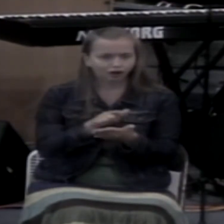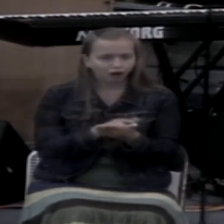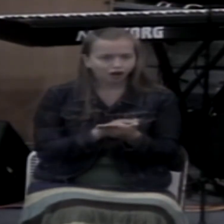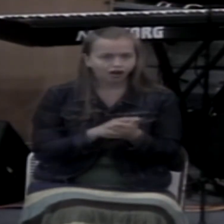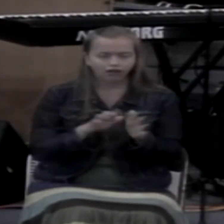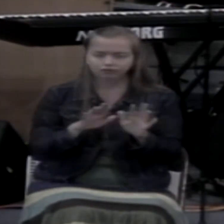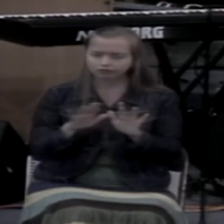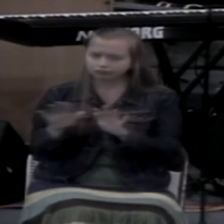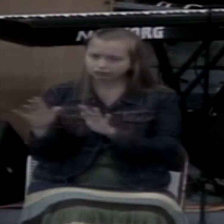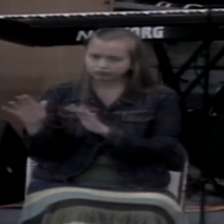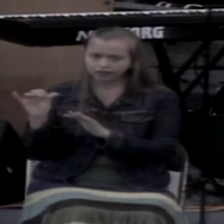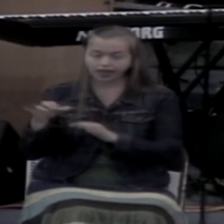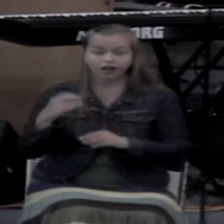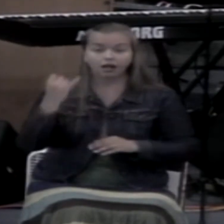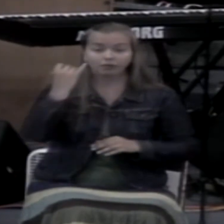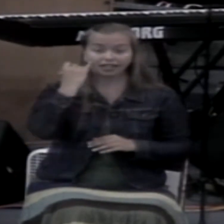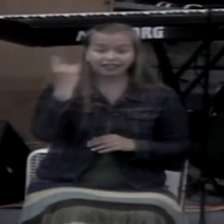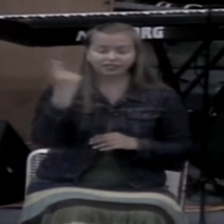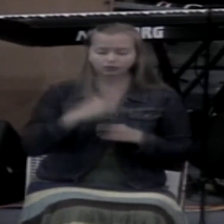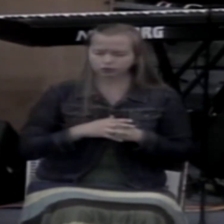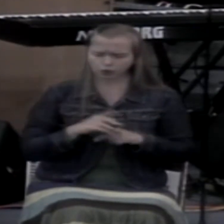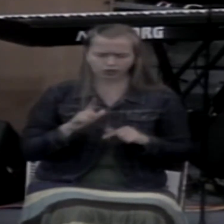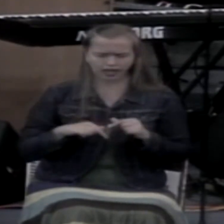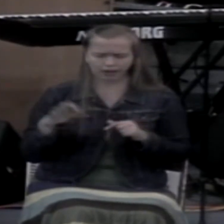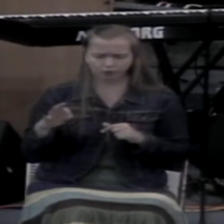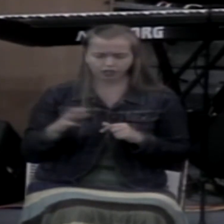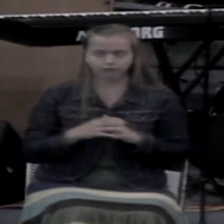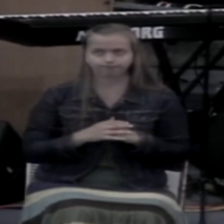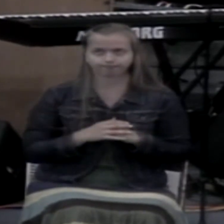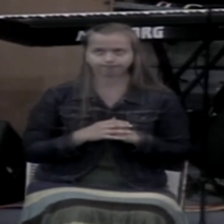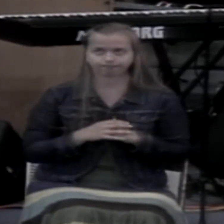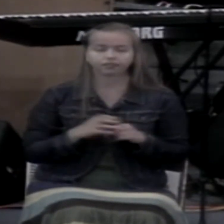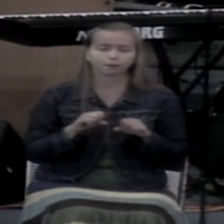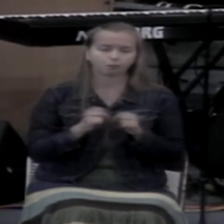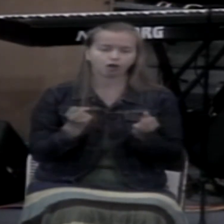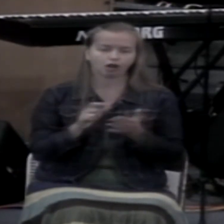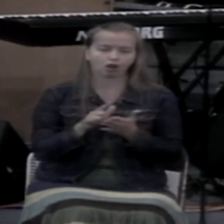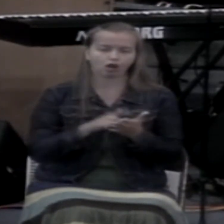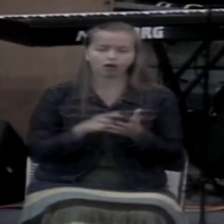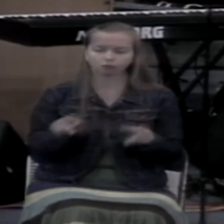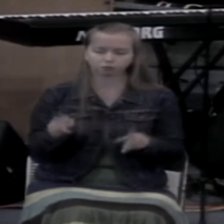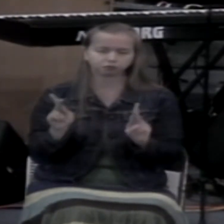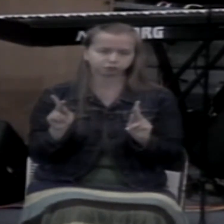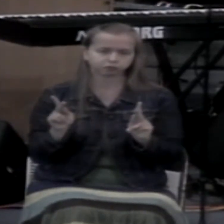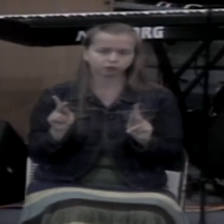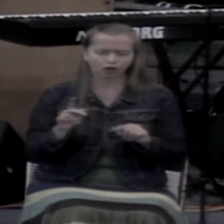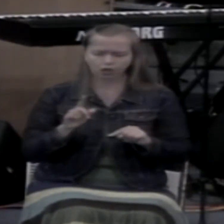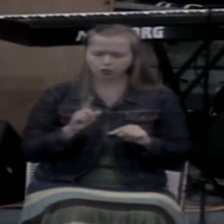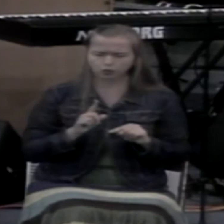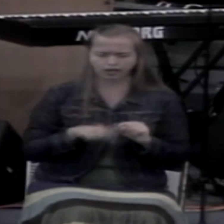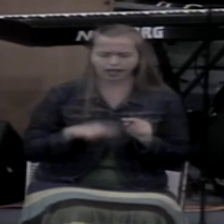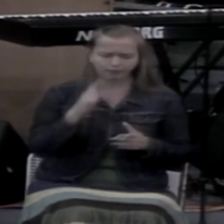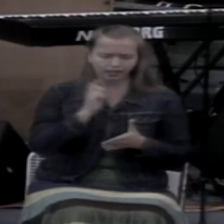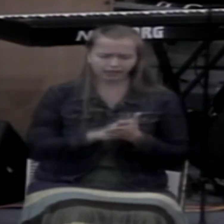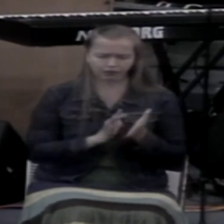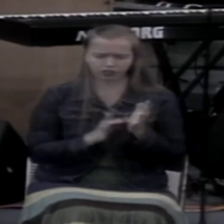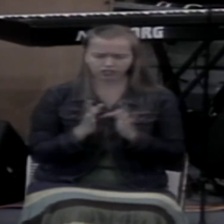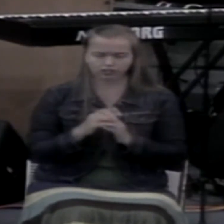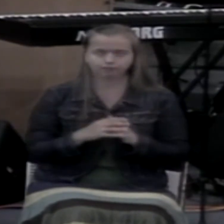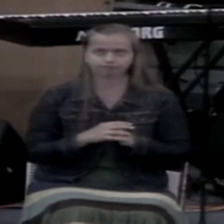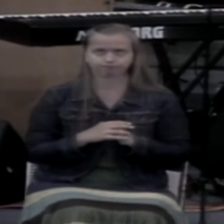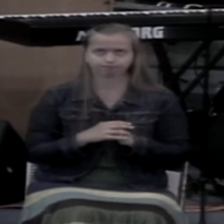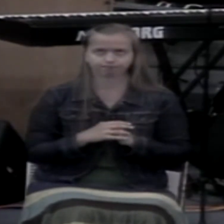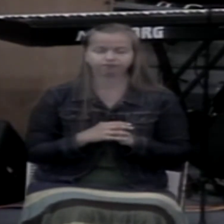let's go on to see what he has to say. Submit yourself to every ordinance of man for the Lord's sake, whether it be to the king as